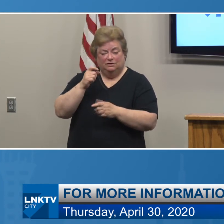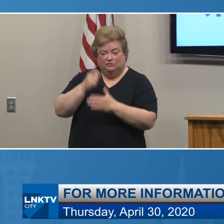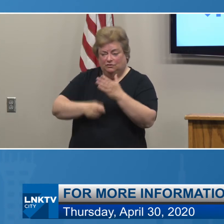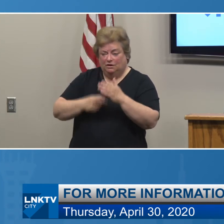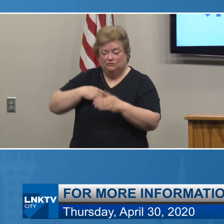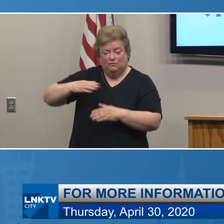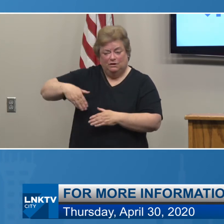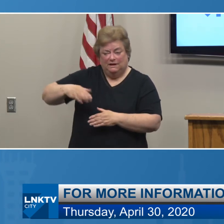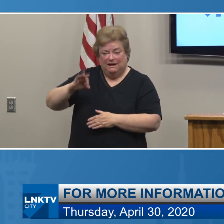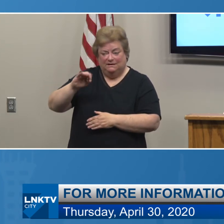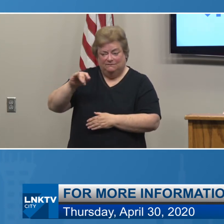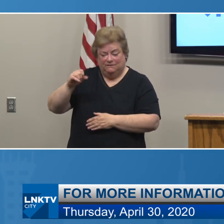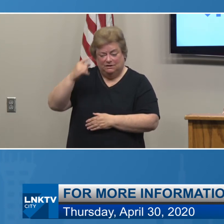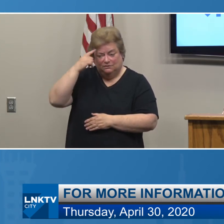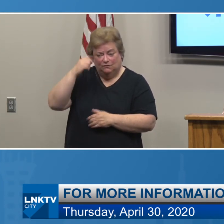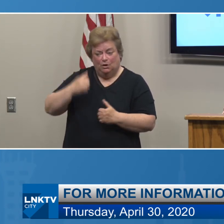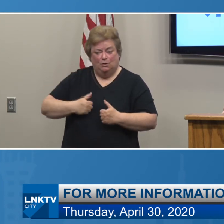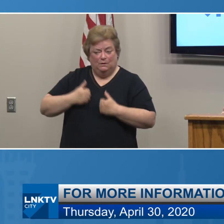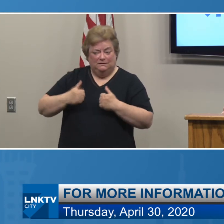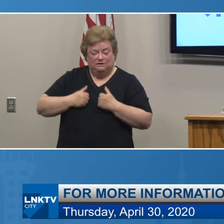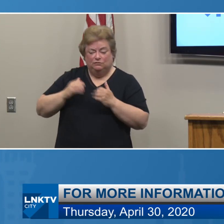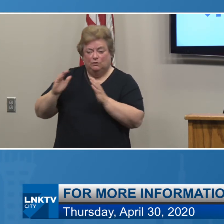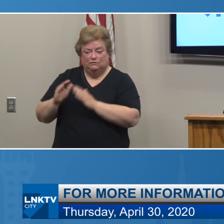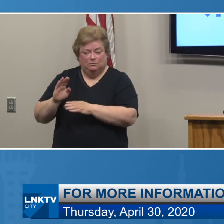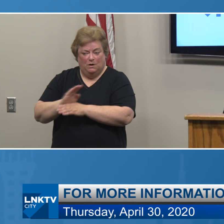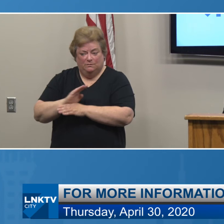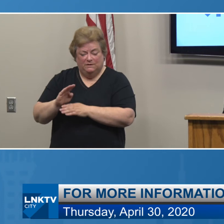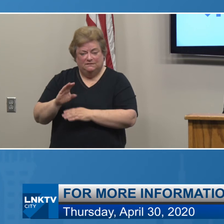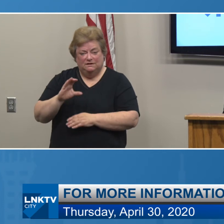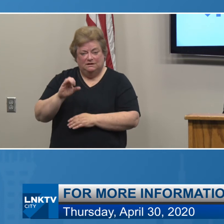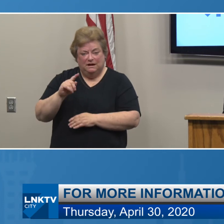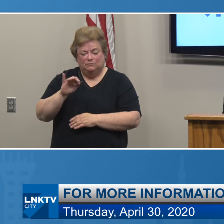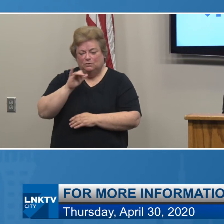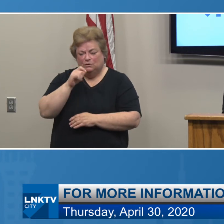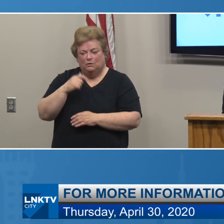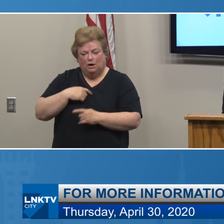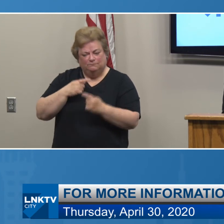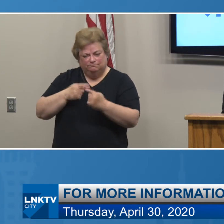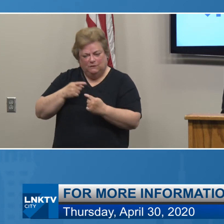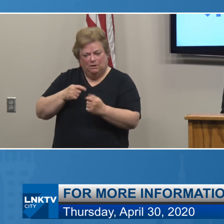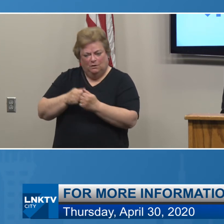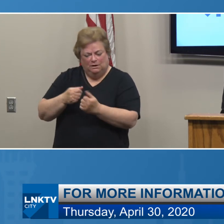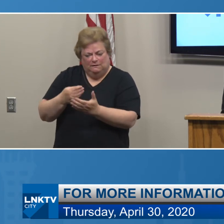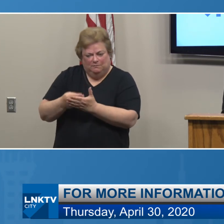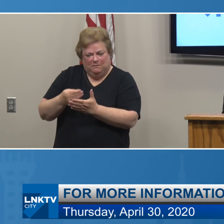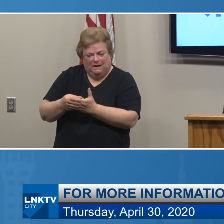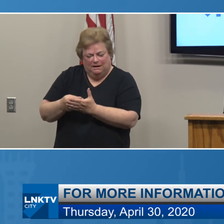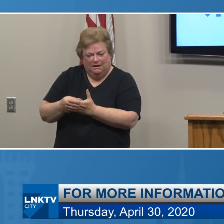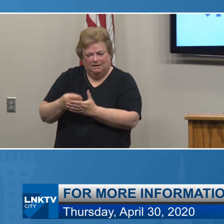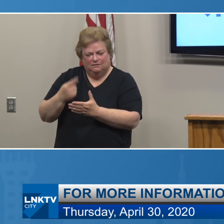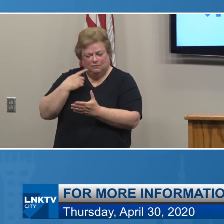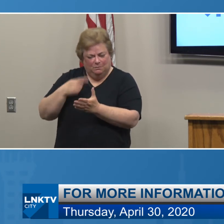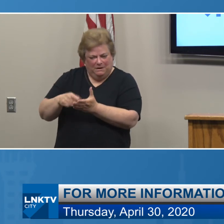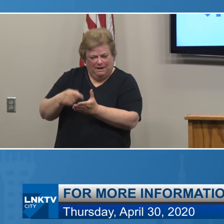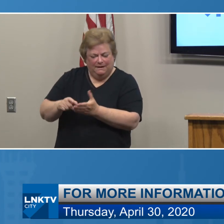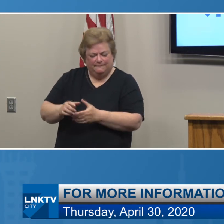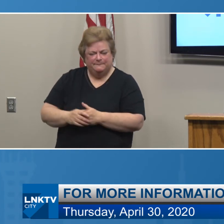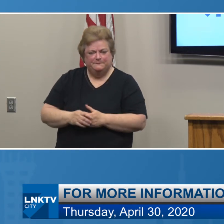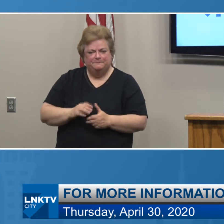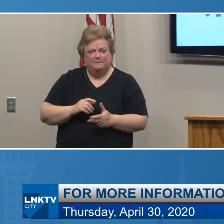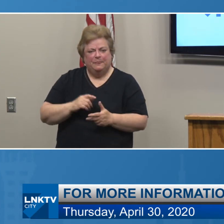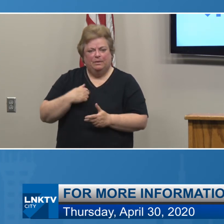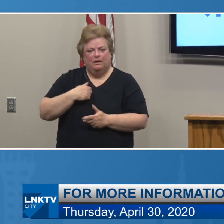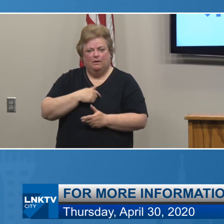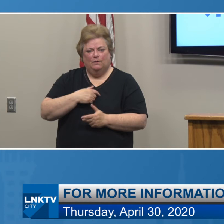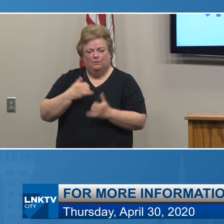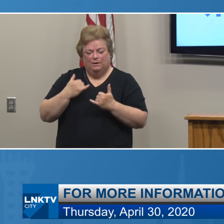terminate service for residential or small business customers who experience economic hardship as a result of coronavirus. We